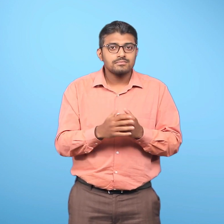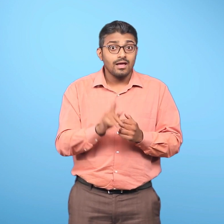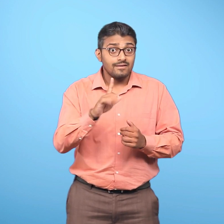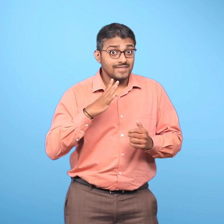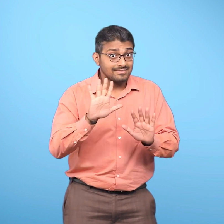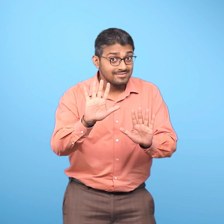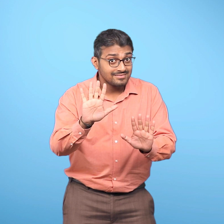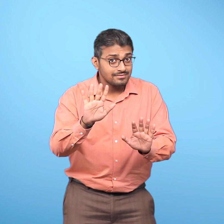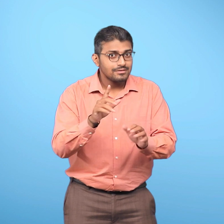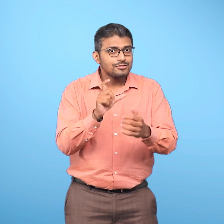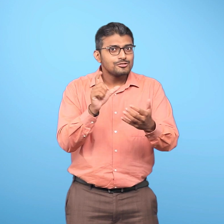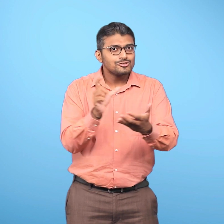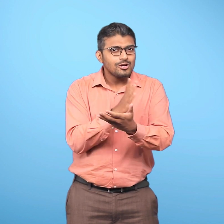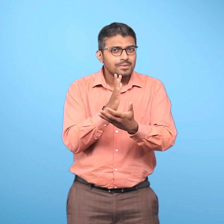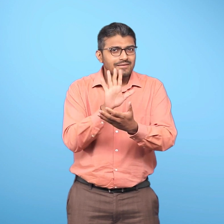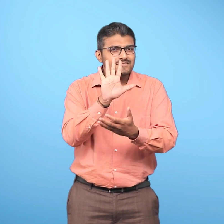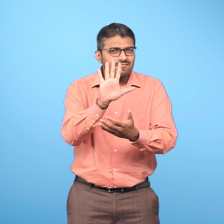Is it possible to reverse this change?